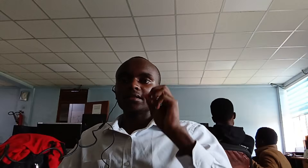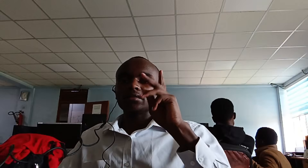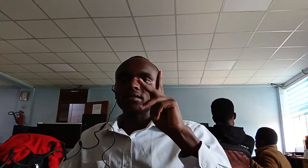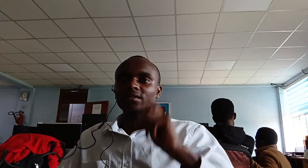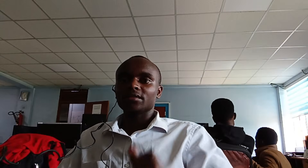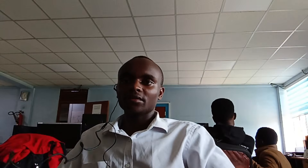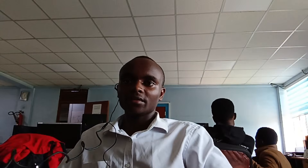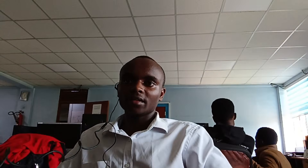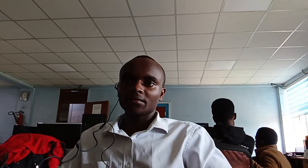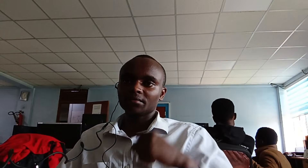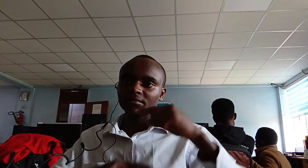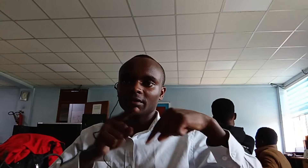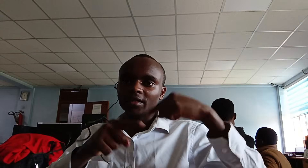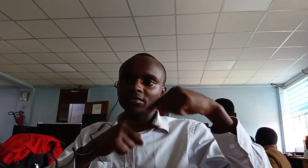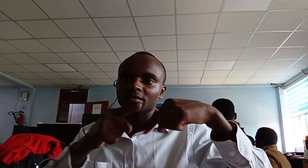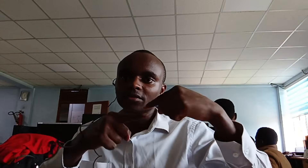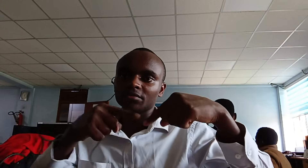Okay. If you're okay, we can continue.